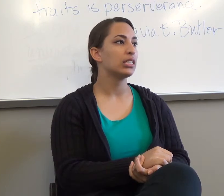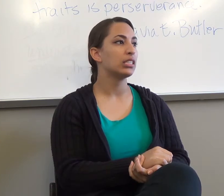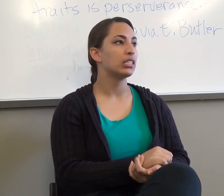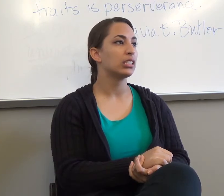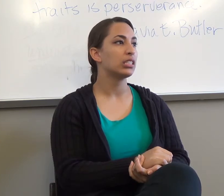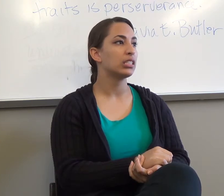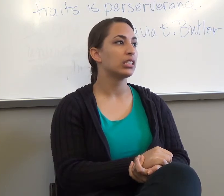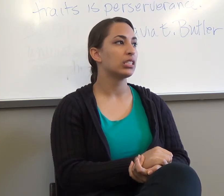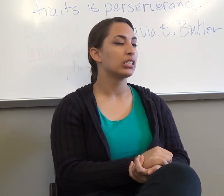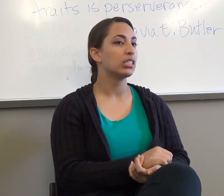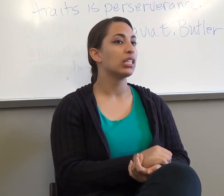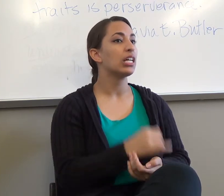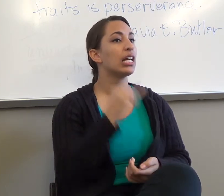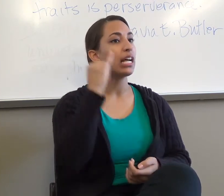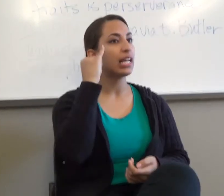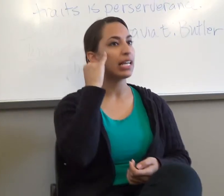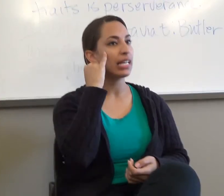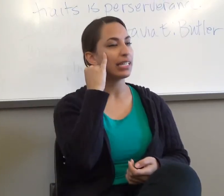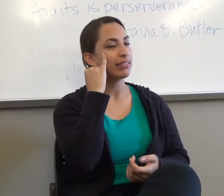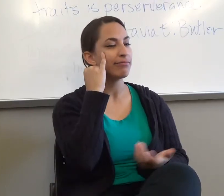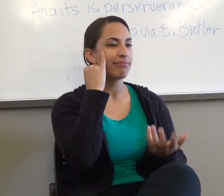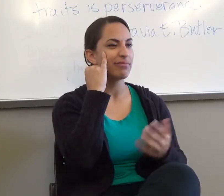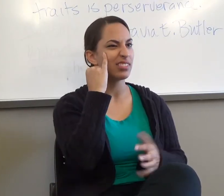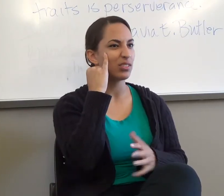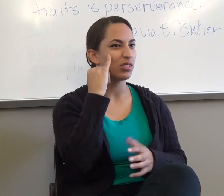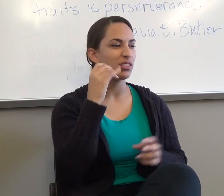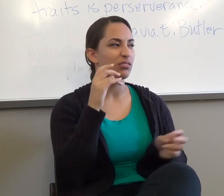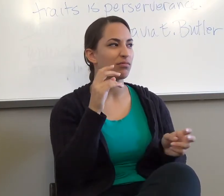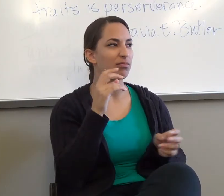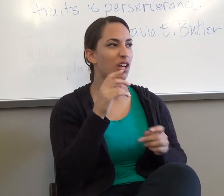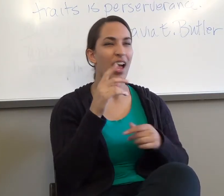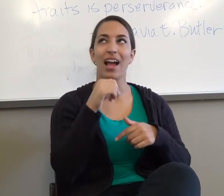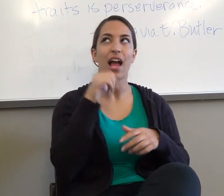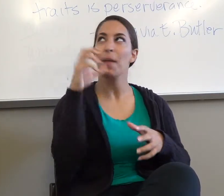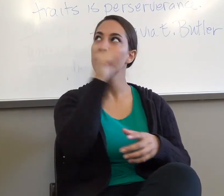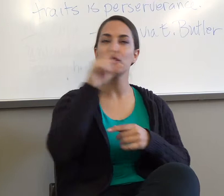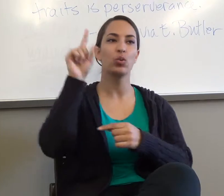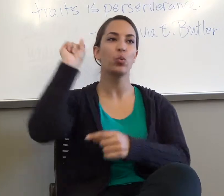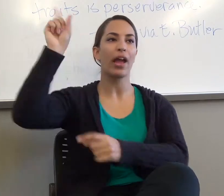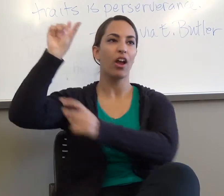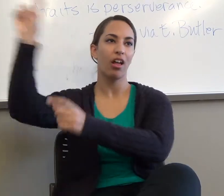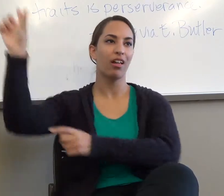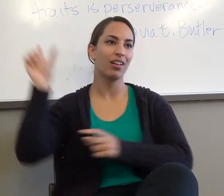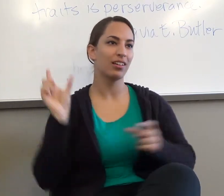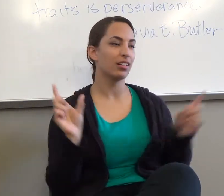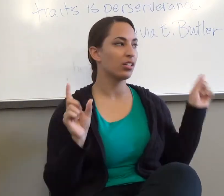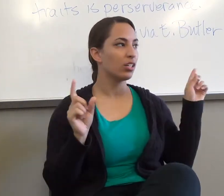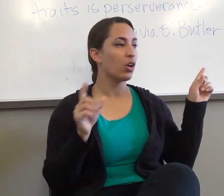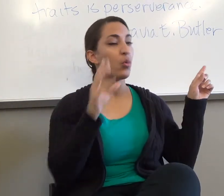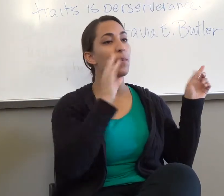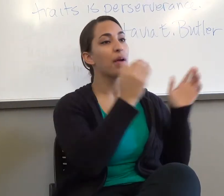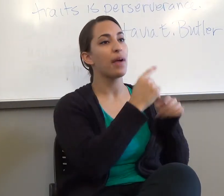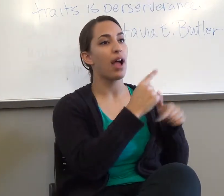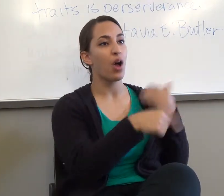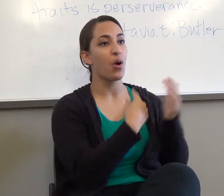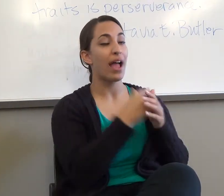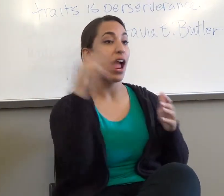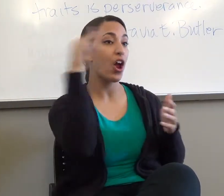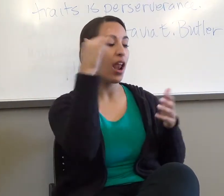This is going to be about airlines, this is going to be about trucking companies, and this is going to be about railroads.